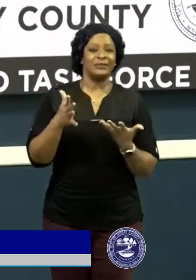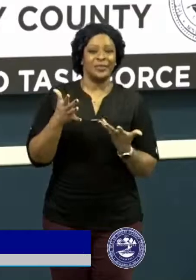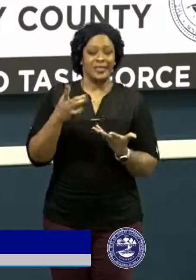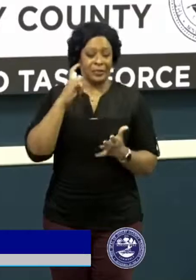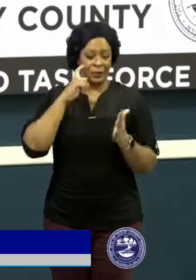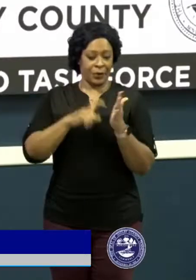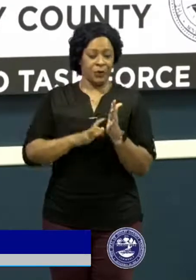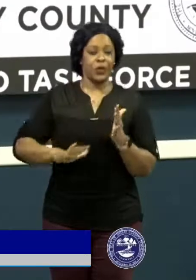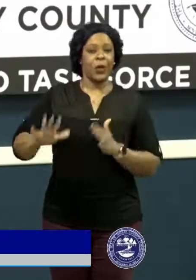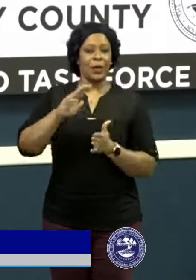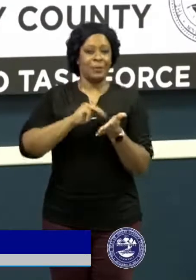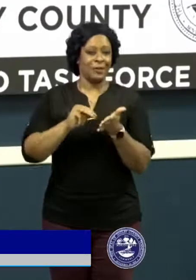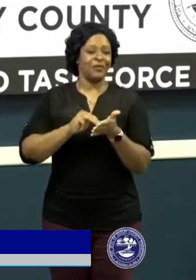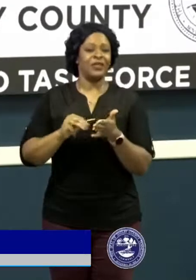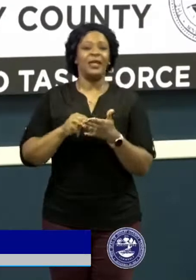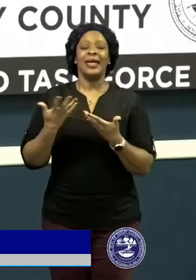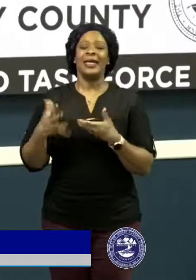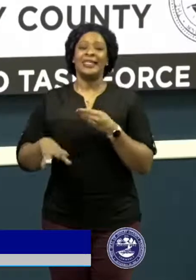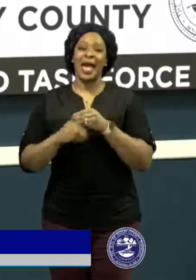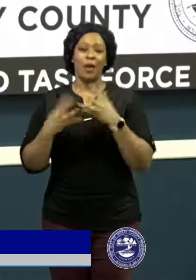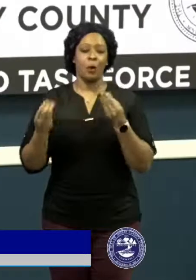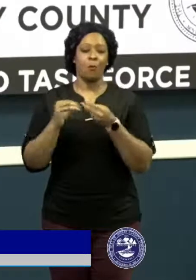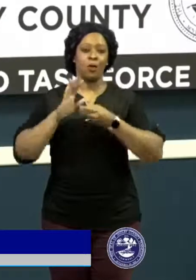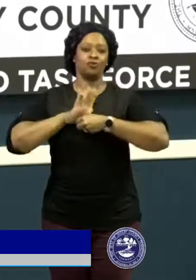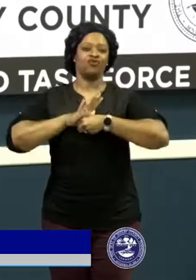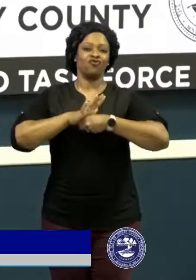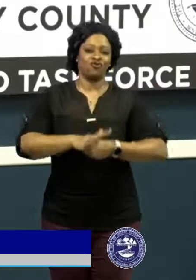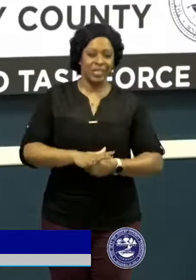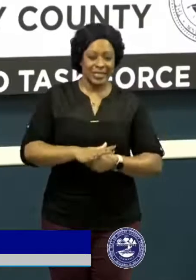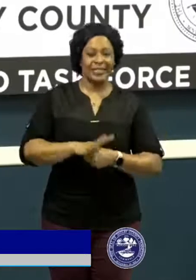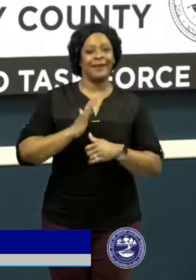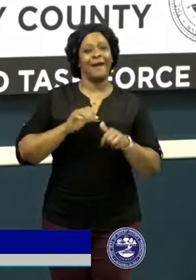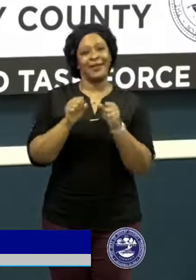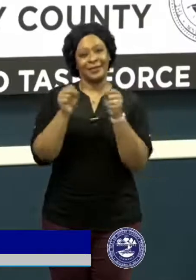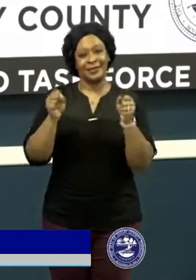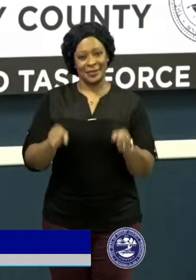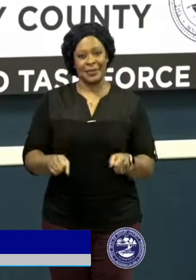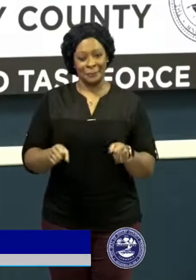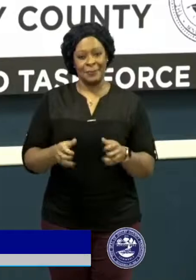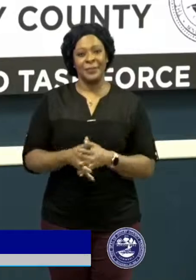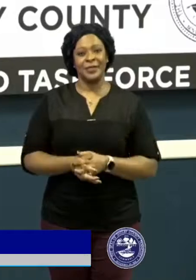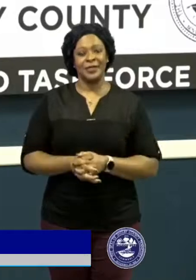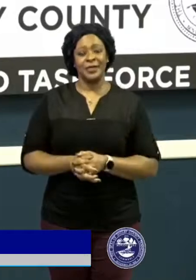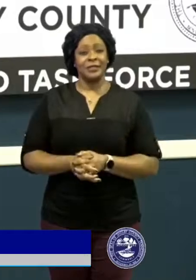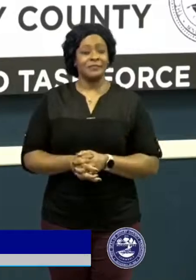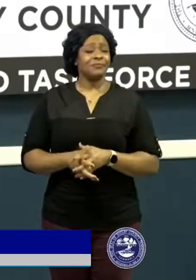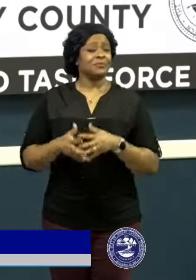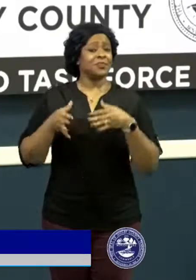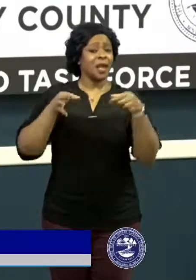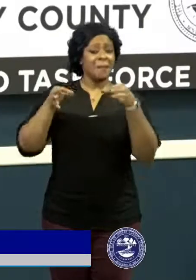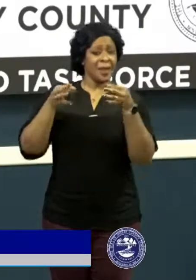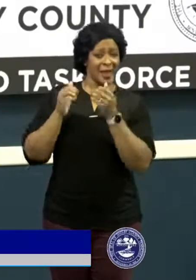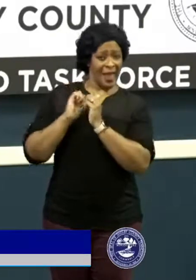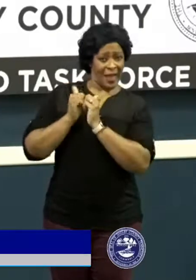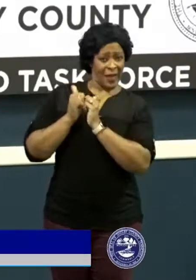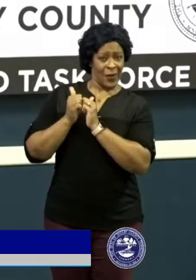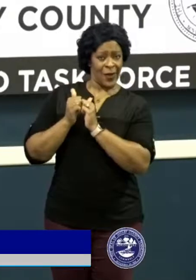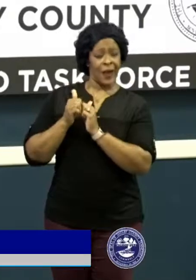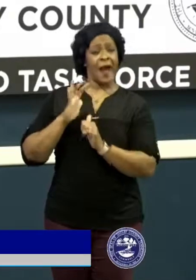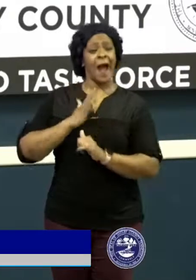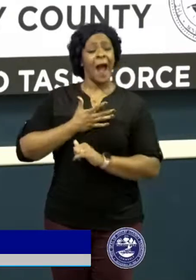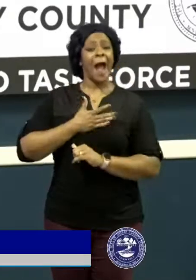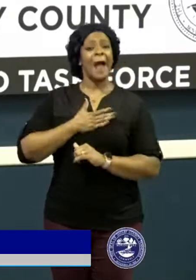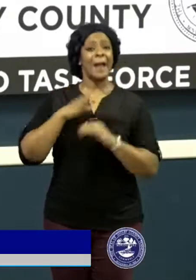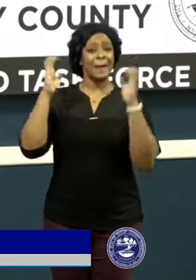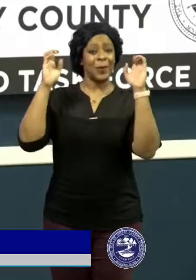Memphis. All it does is add pressure to the entire system. So just a bit of explanation, our